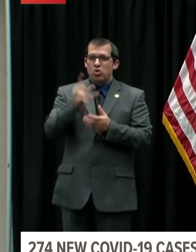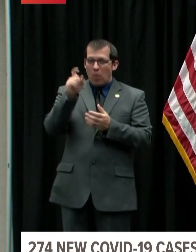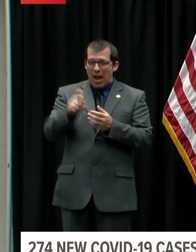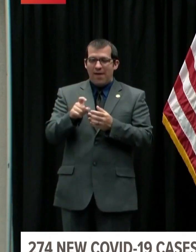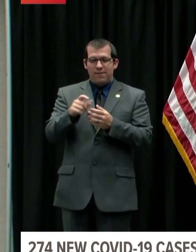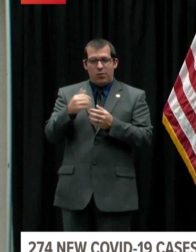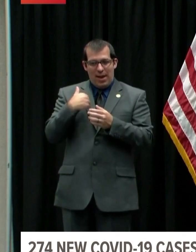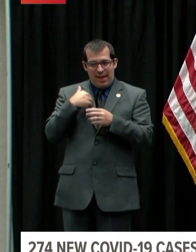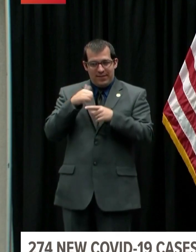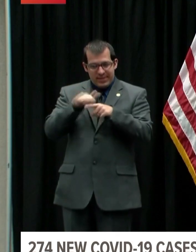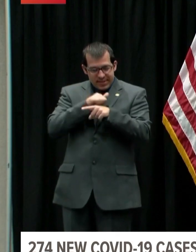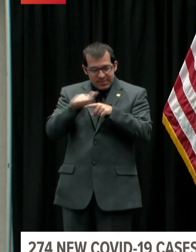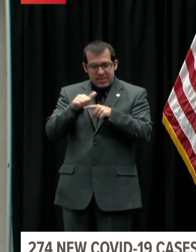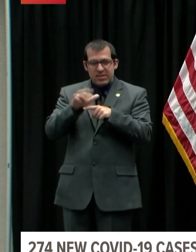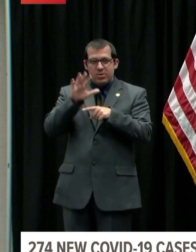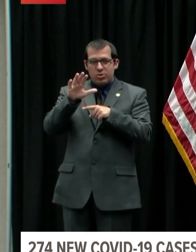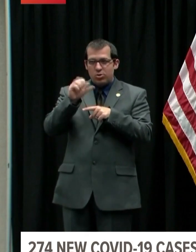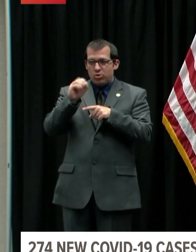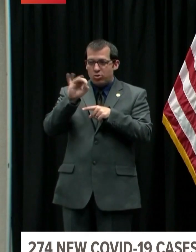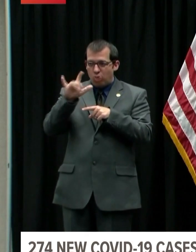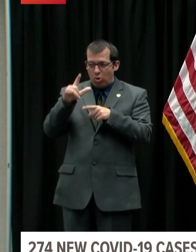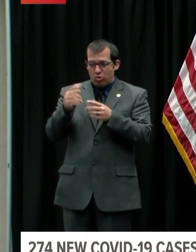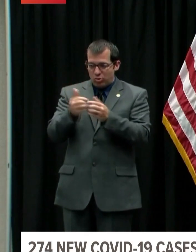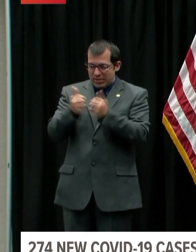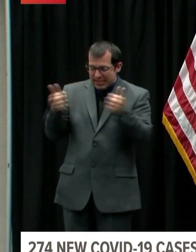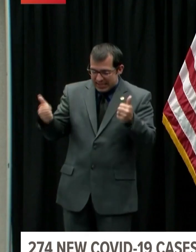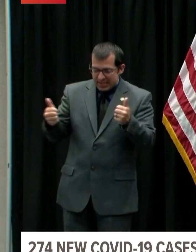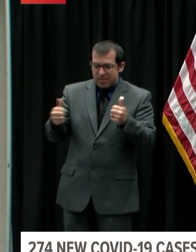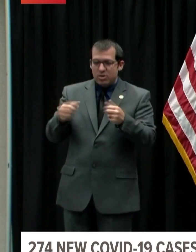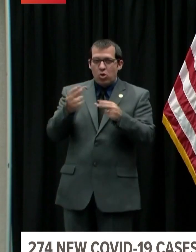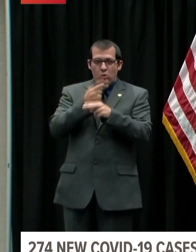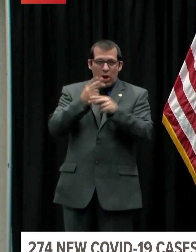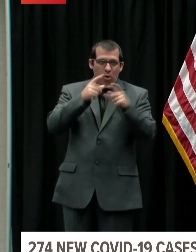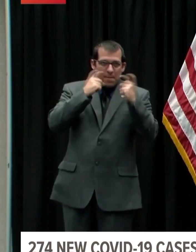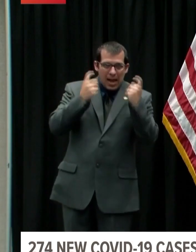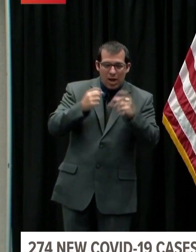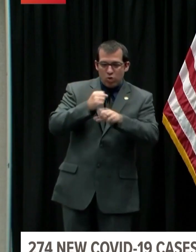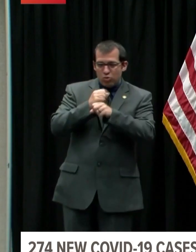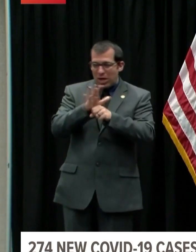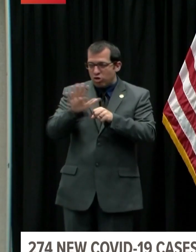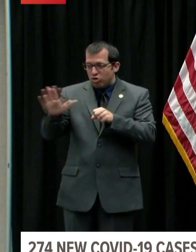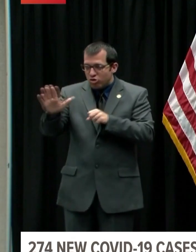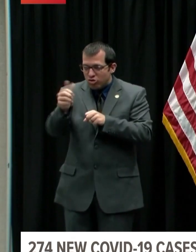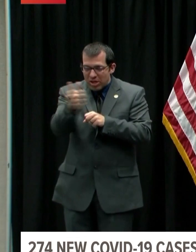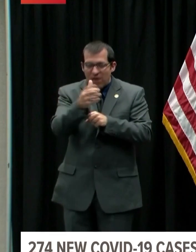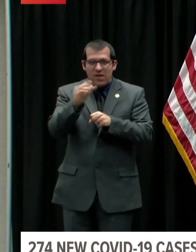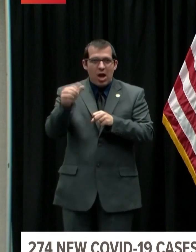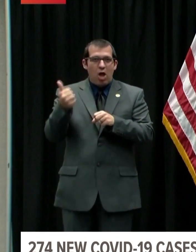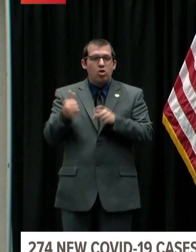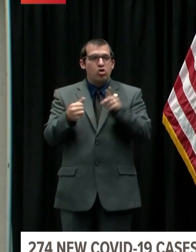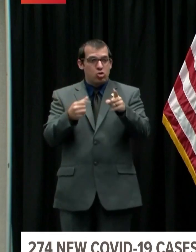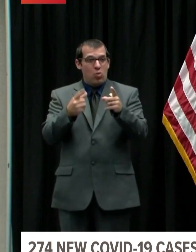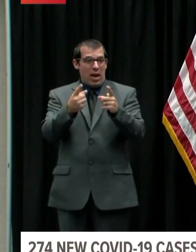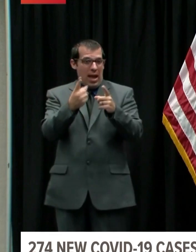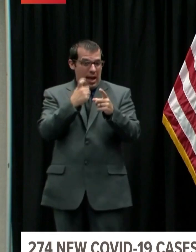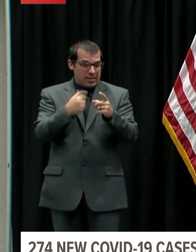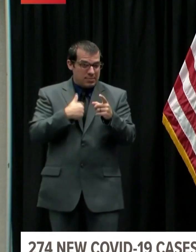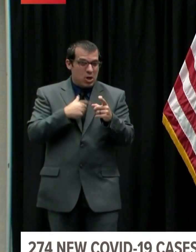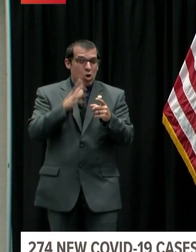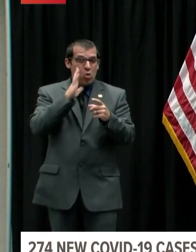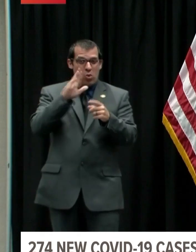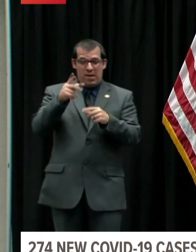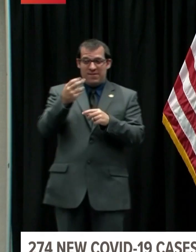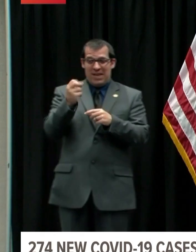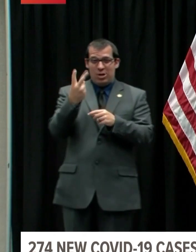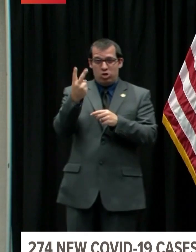be disciplined in your social distancing, wearing masks, protecting yourself and others. Now, you asked the question, would we roll back from